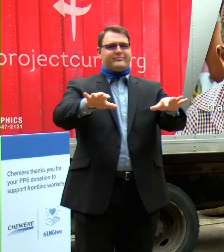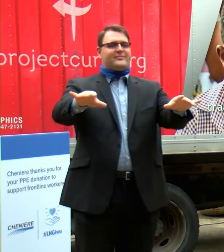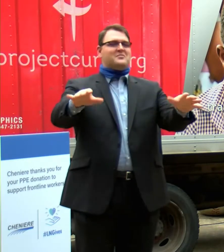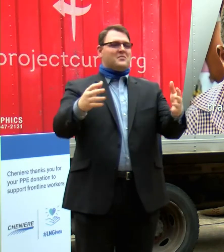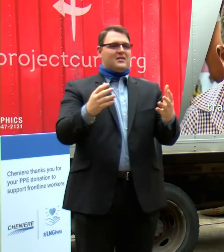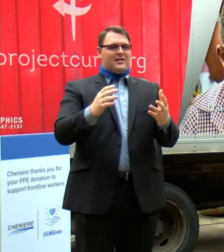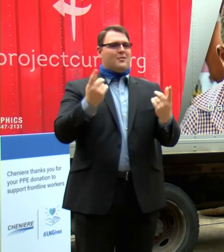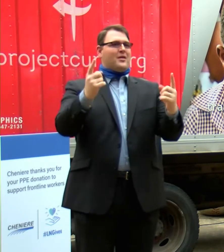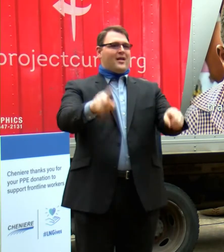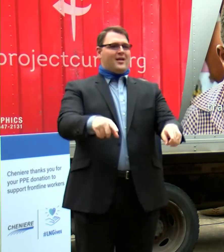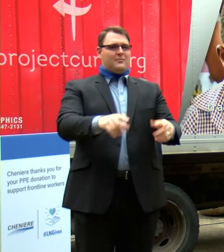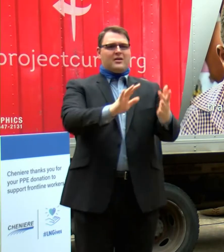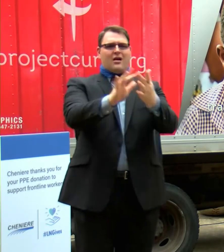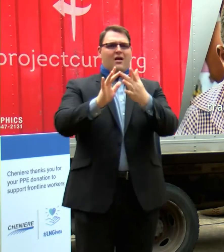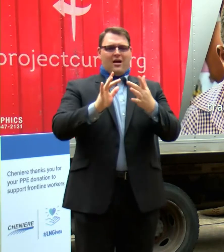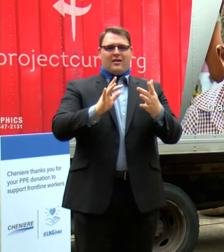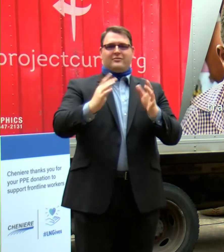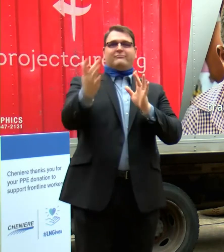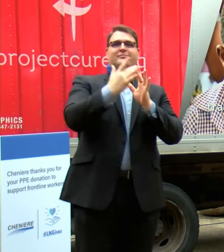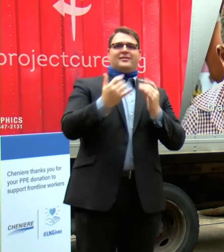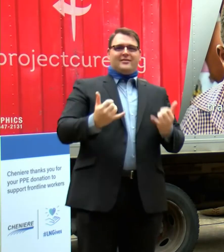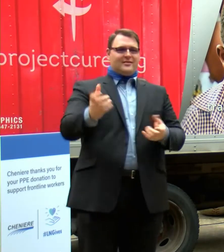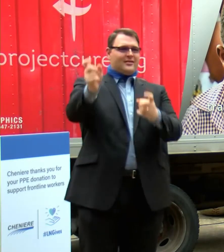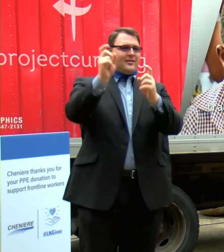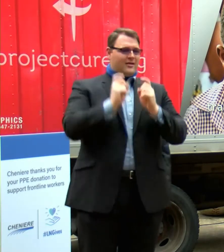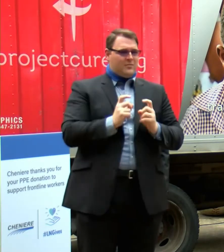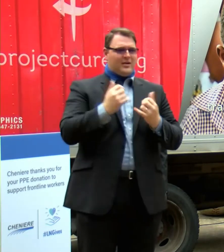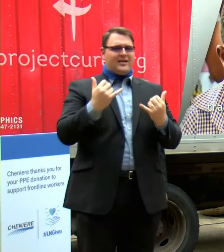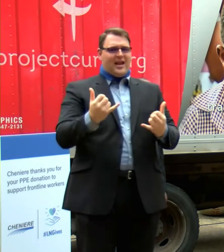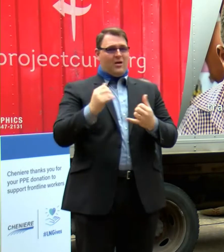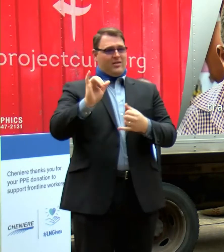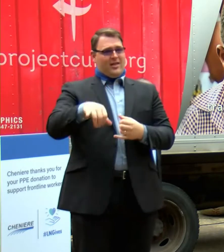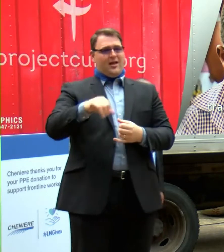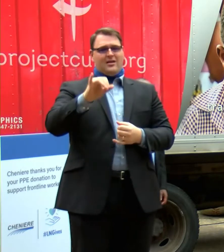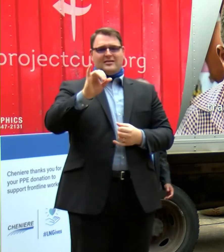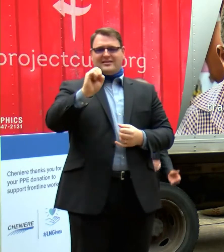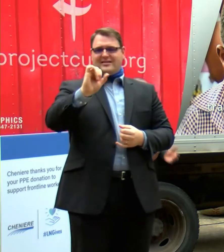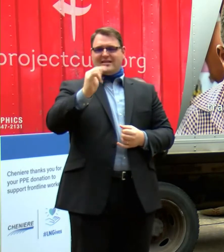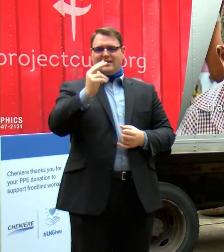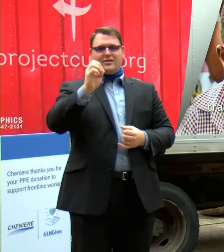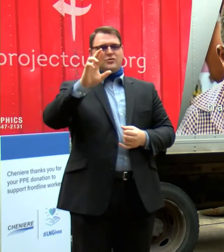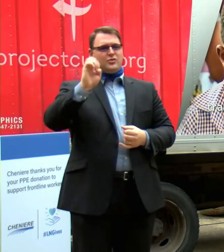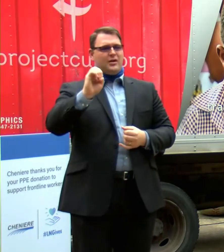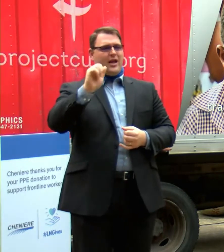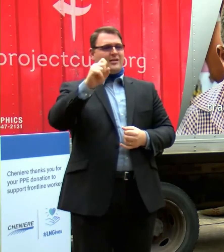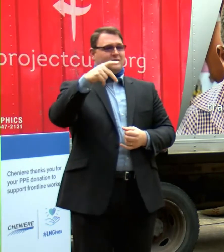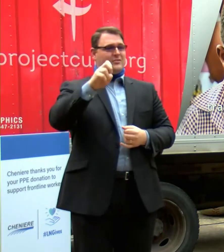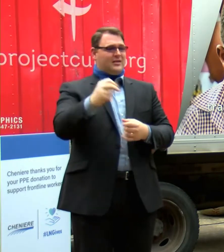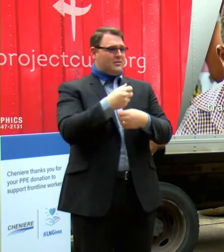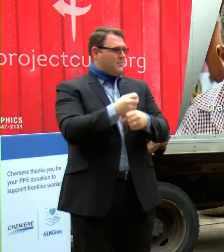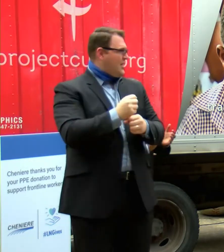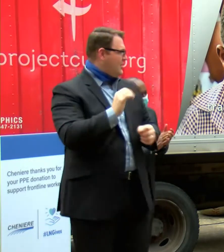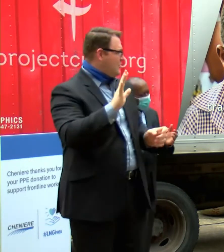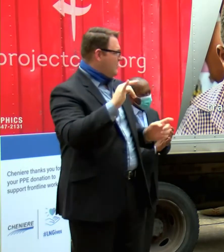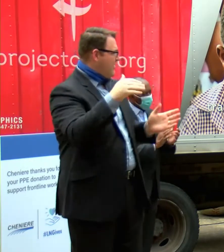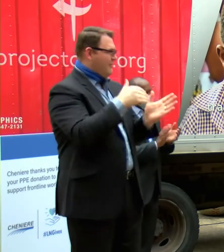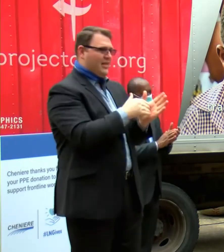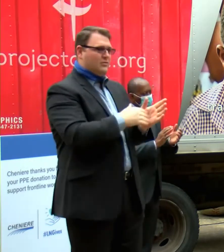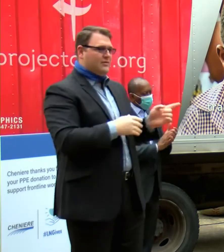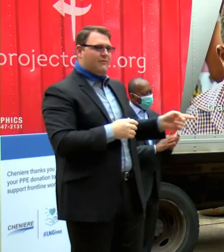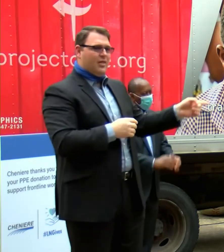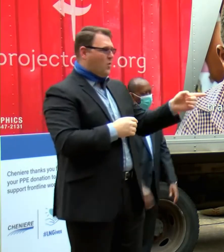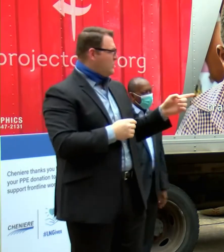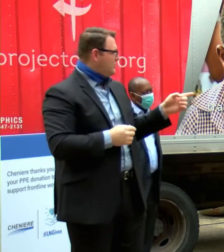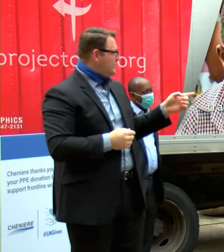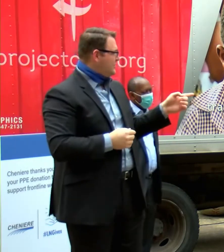at Signature Aspen, they have produced over 25,000 of these little jewels. It's kind of hard to talk through, so I'm not